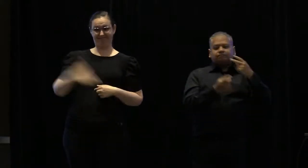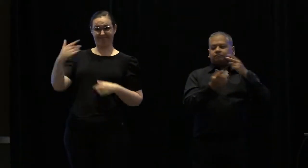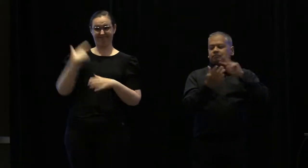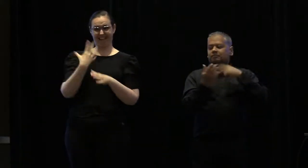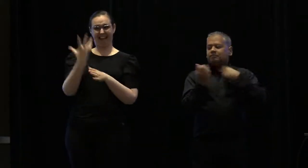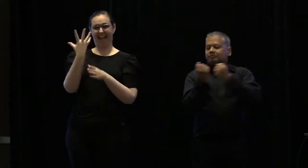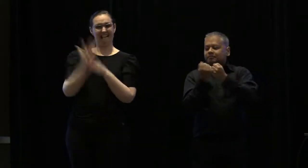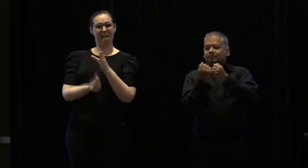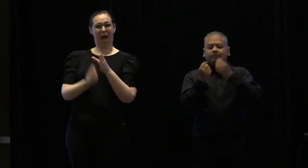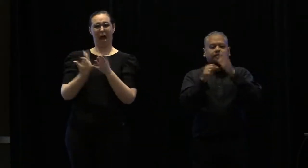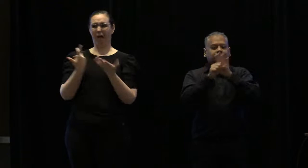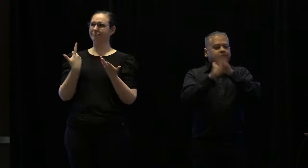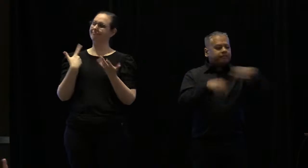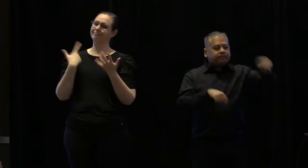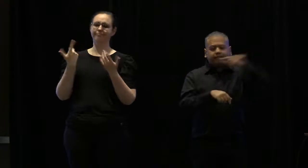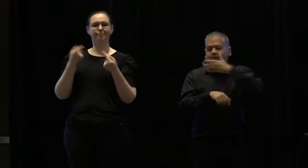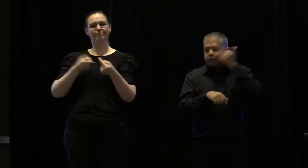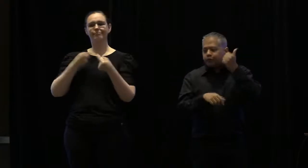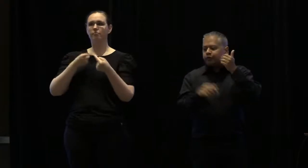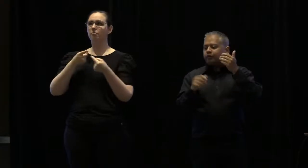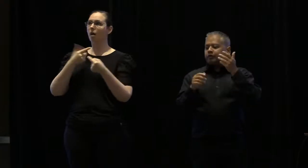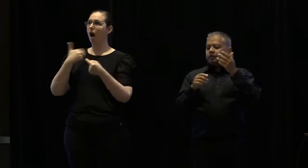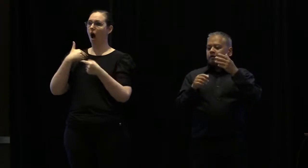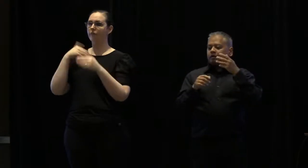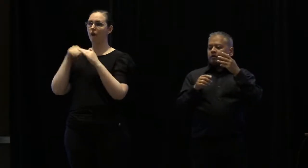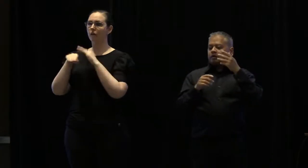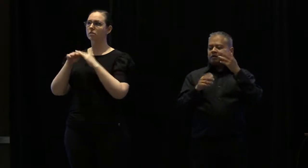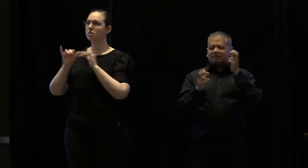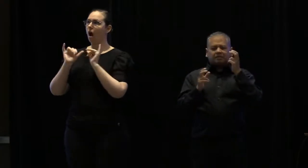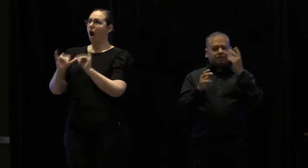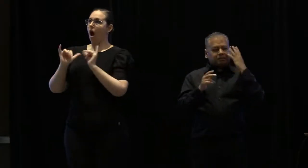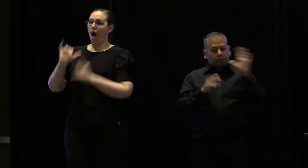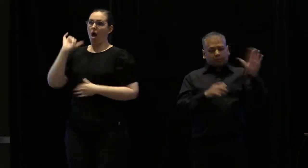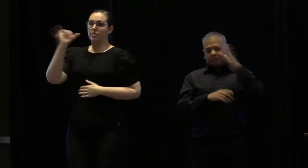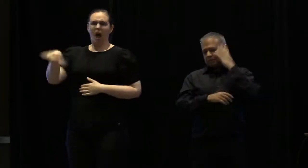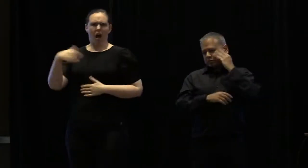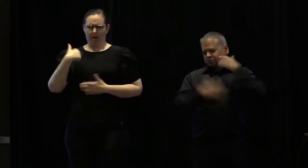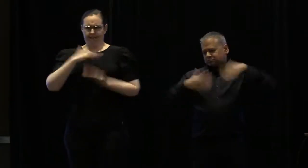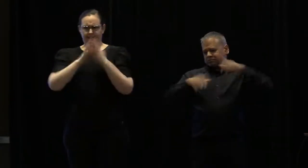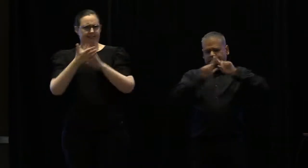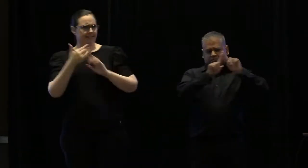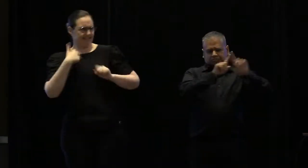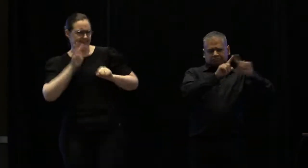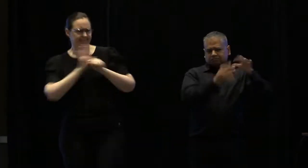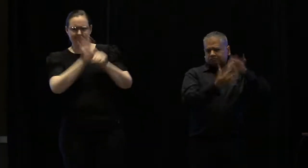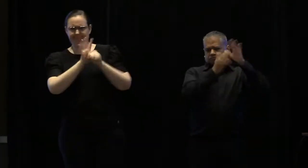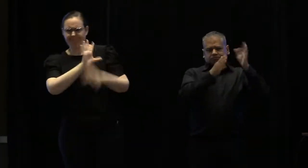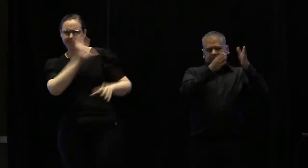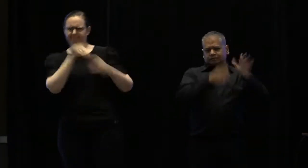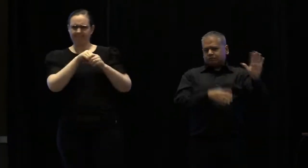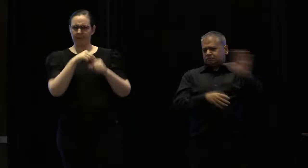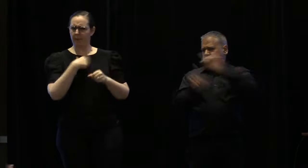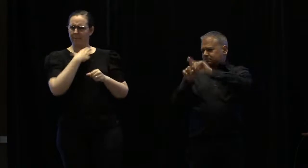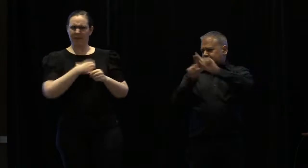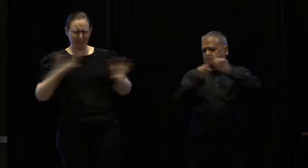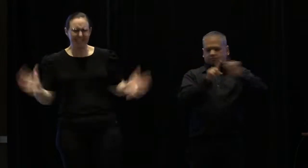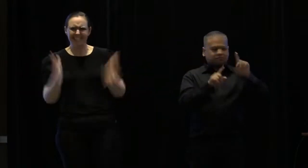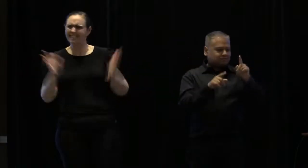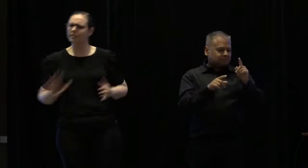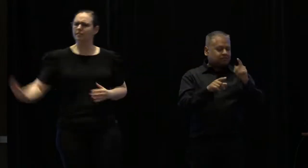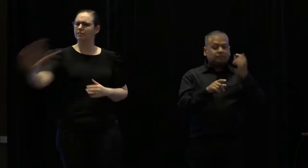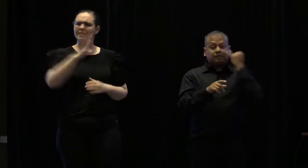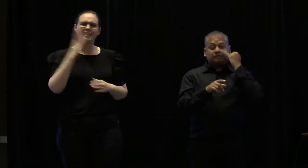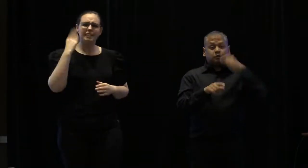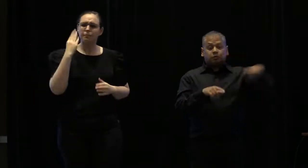And not having accessibility has also helped me to understand other people's needs for accessibility better.